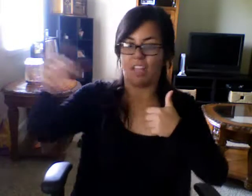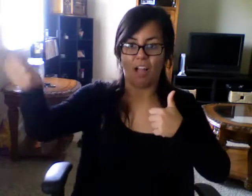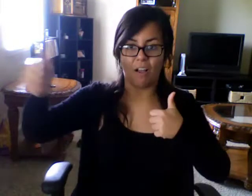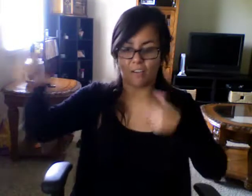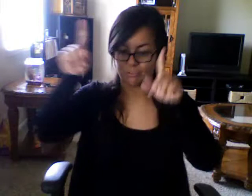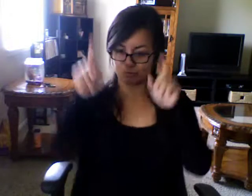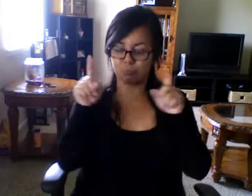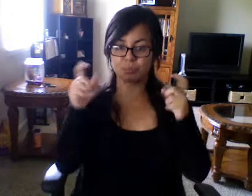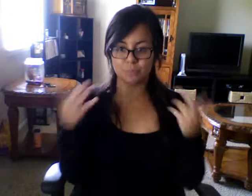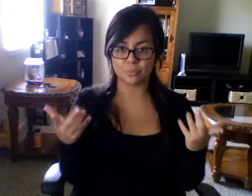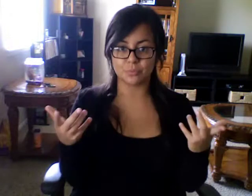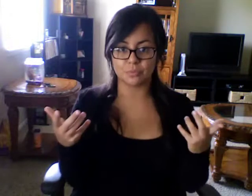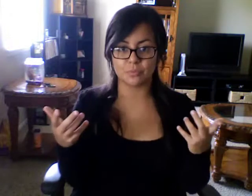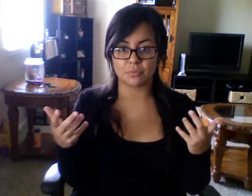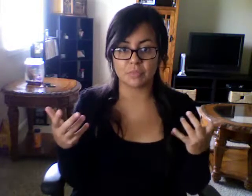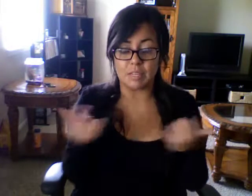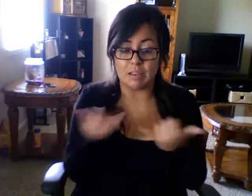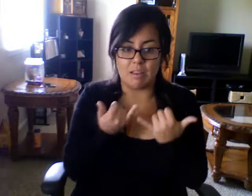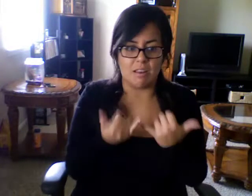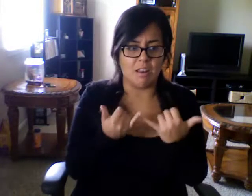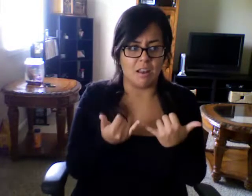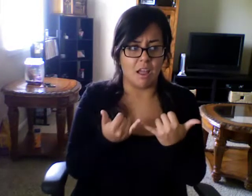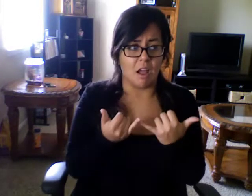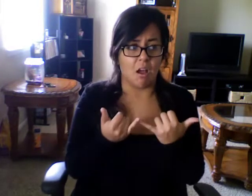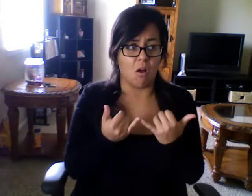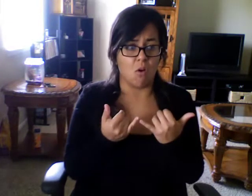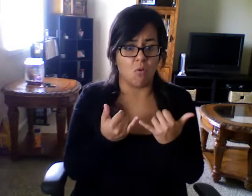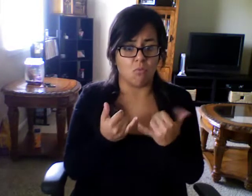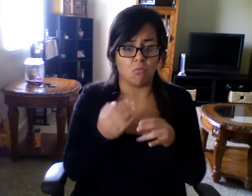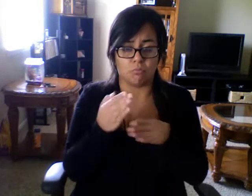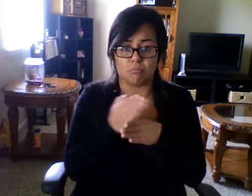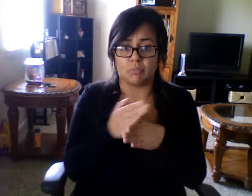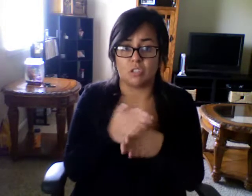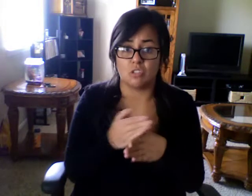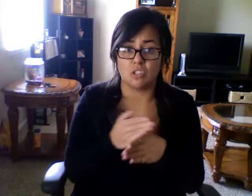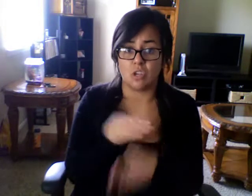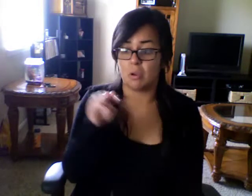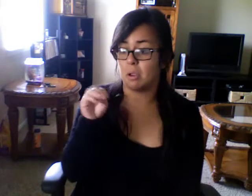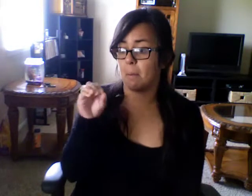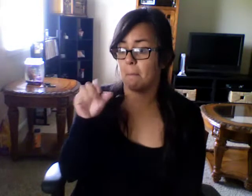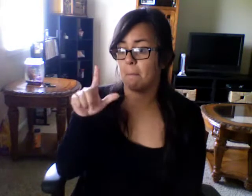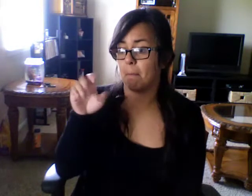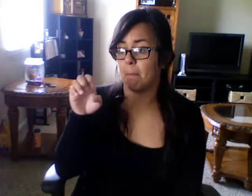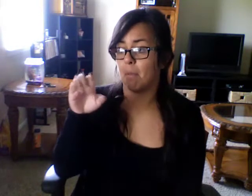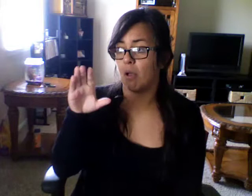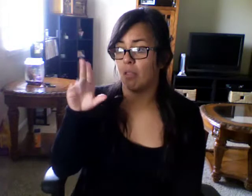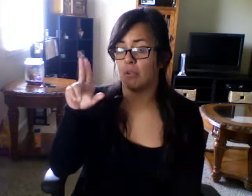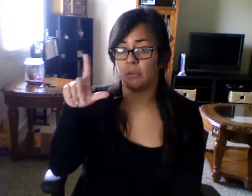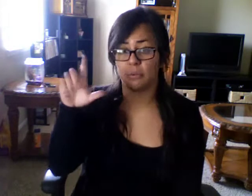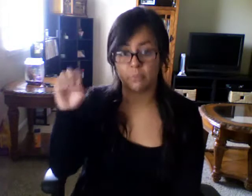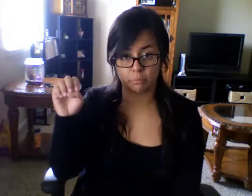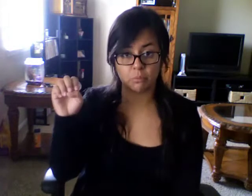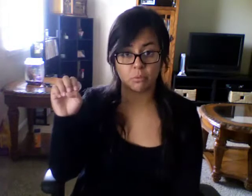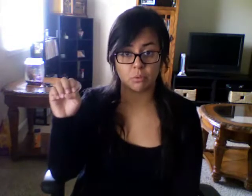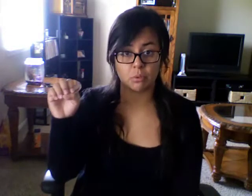we've shared this molecule just since December of last year with 40 laboratories in the United States and 30 more in